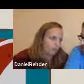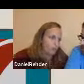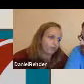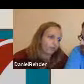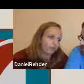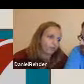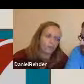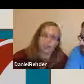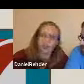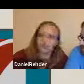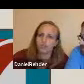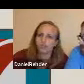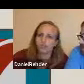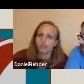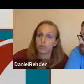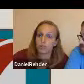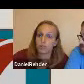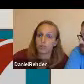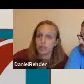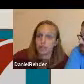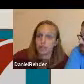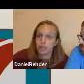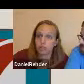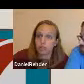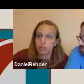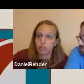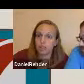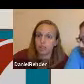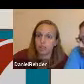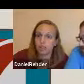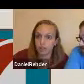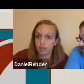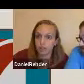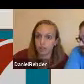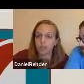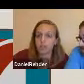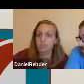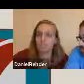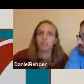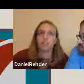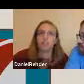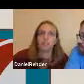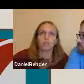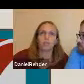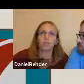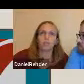So that was kind of the first time for Dan to really see sign language and see